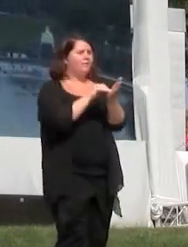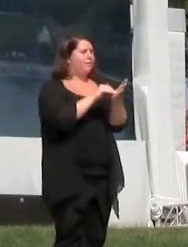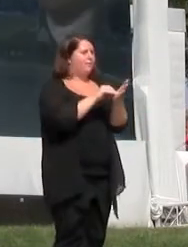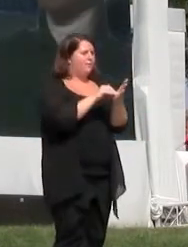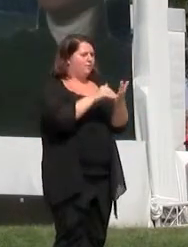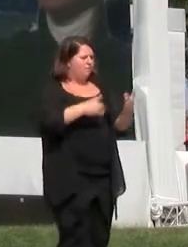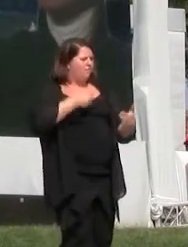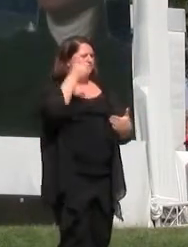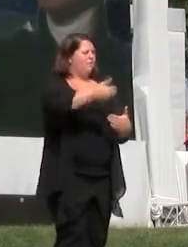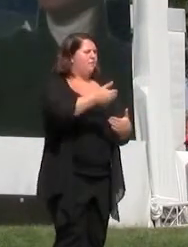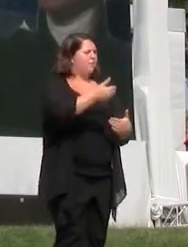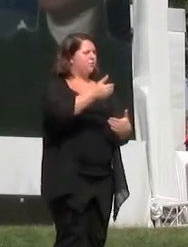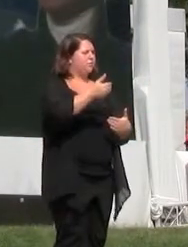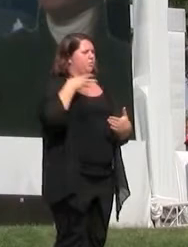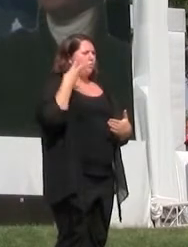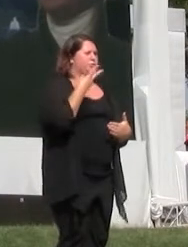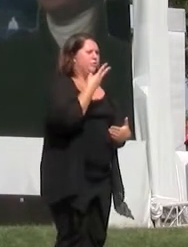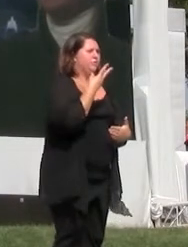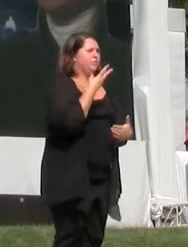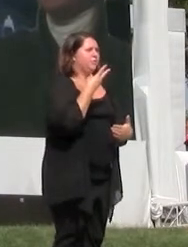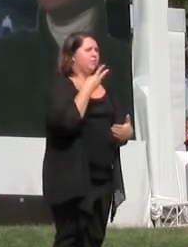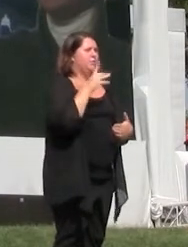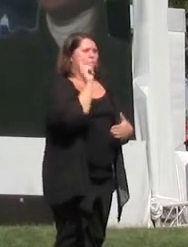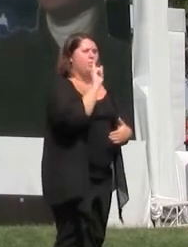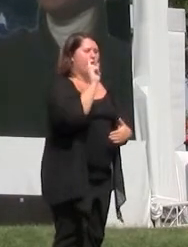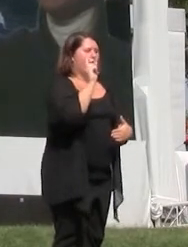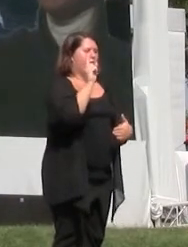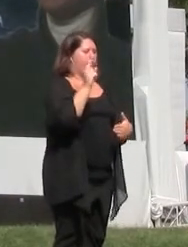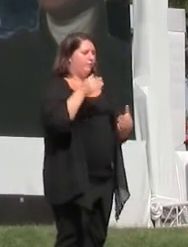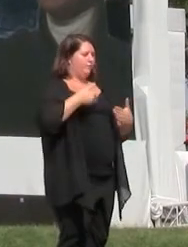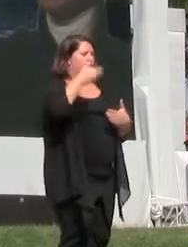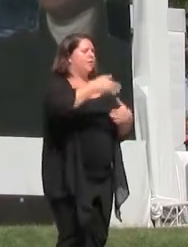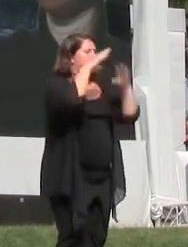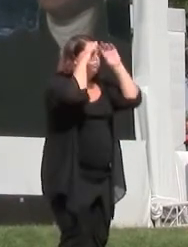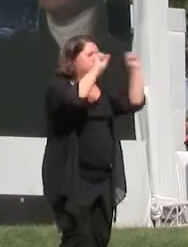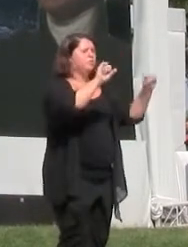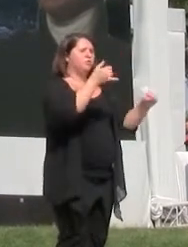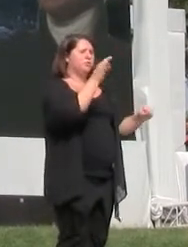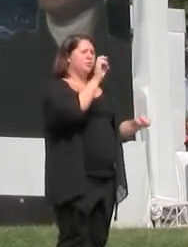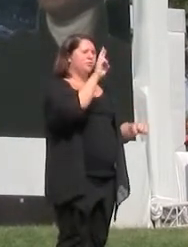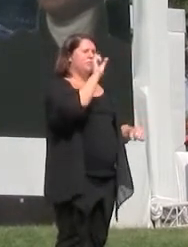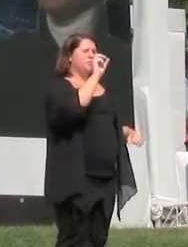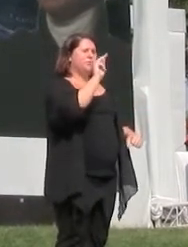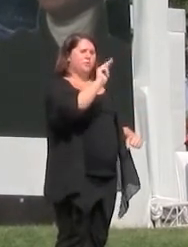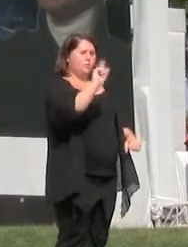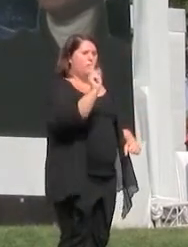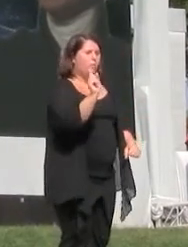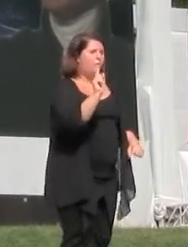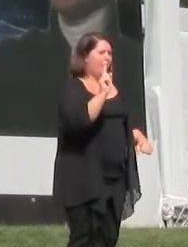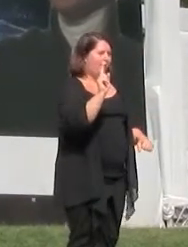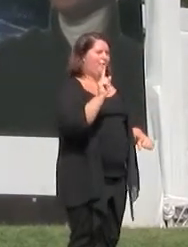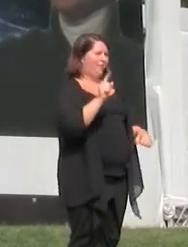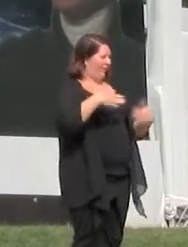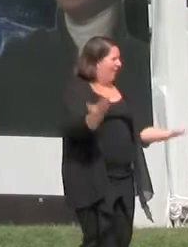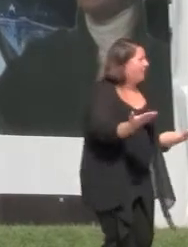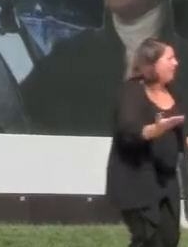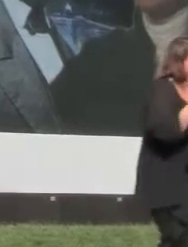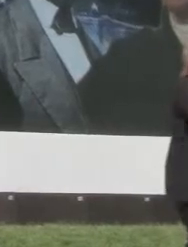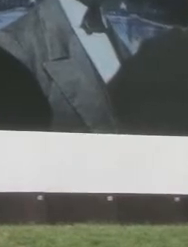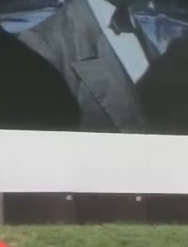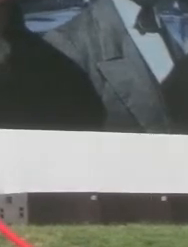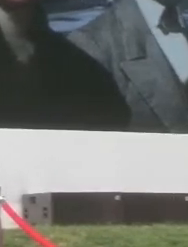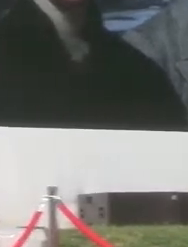next George Washington? Where is the next Thomas Jefferson? They are here. They are standing among